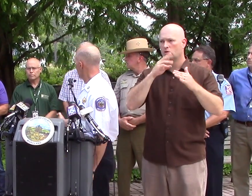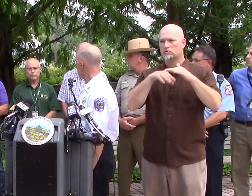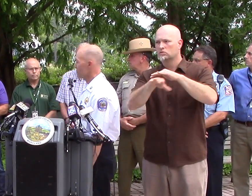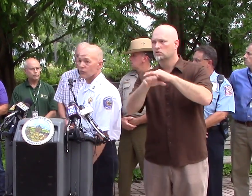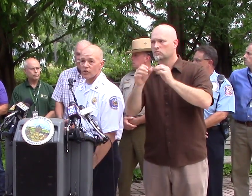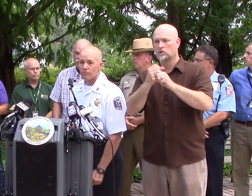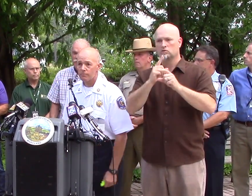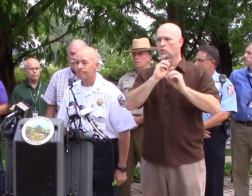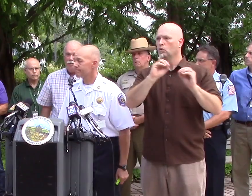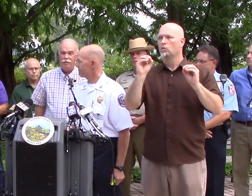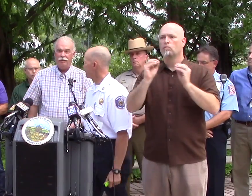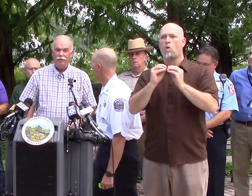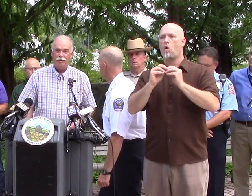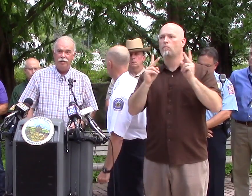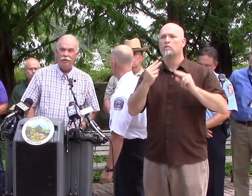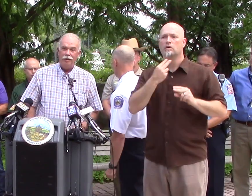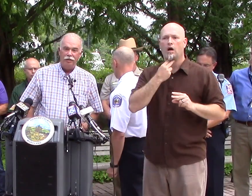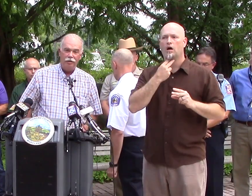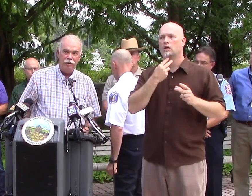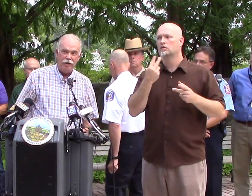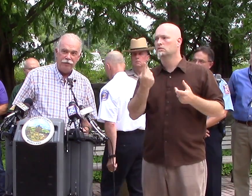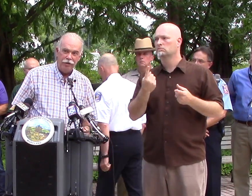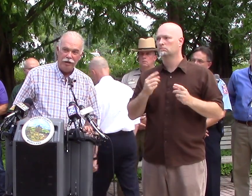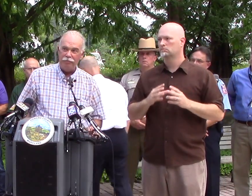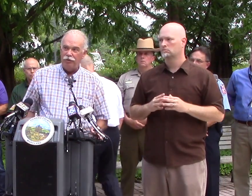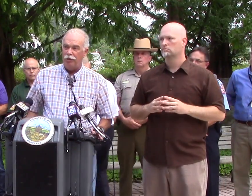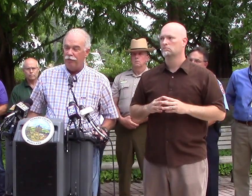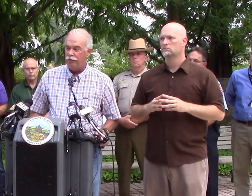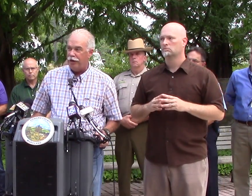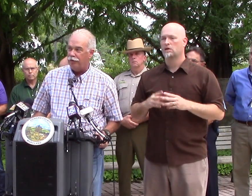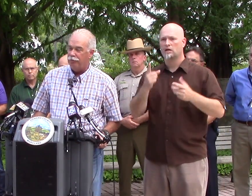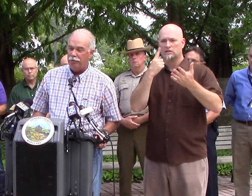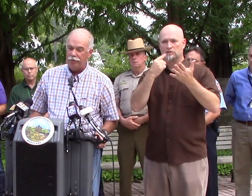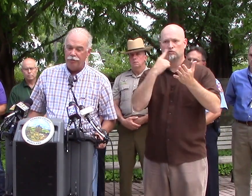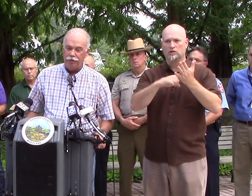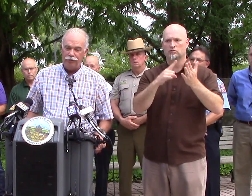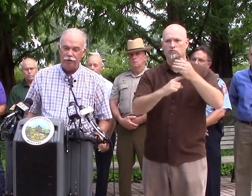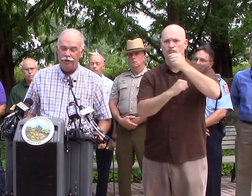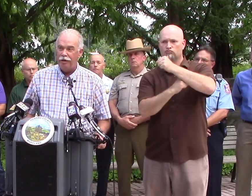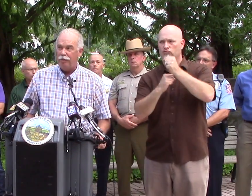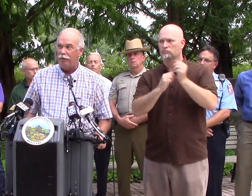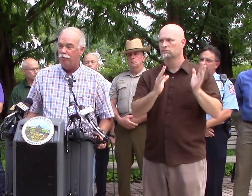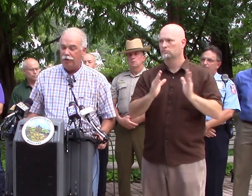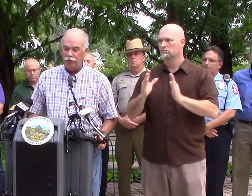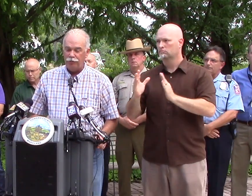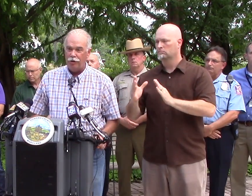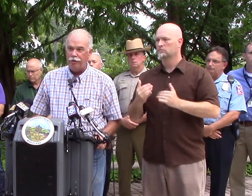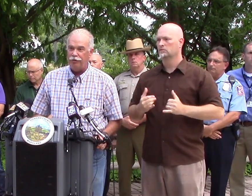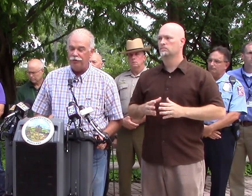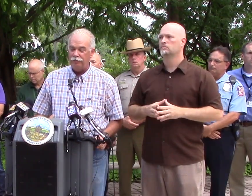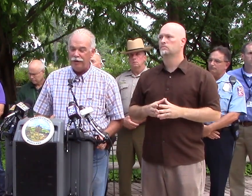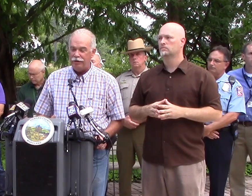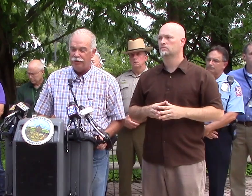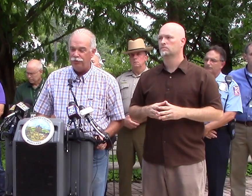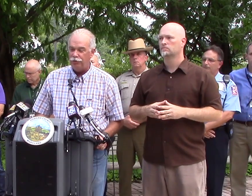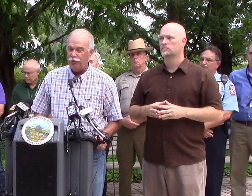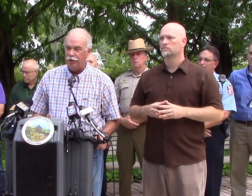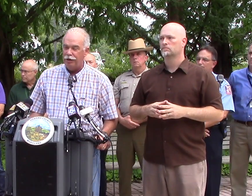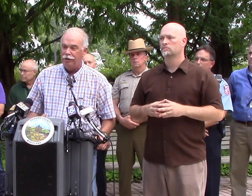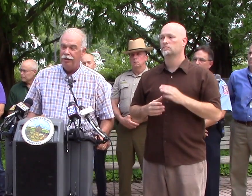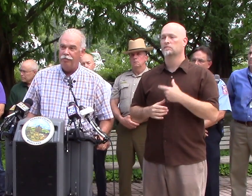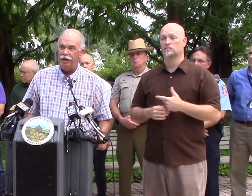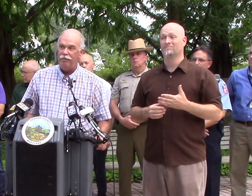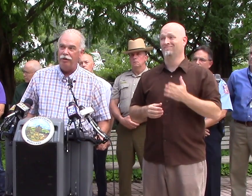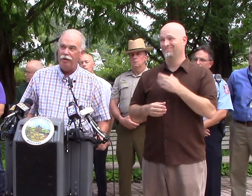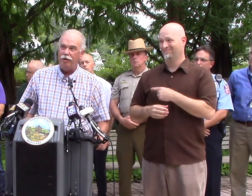I'd like to introduce Jim. Good afternoon. I'm Jim Irvin, Director of Public Works. Public Works' role in this event is